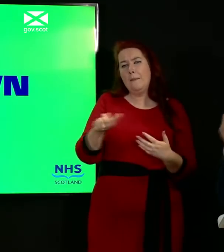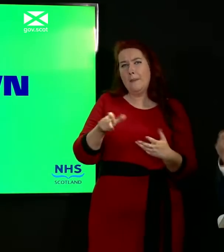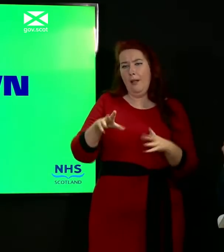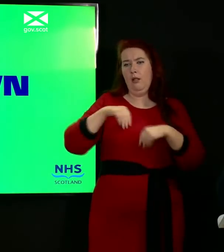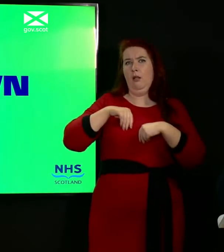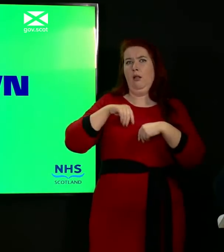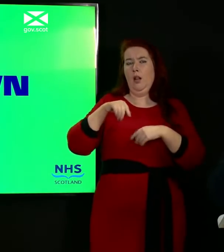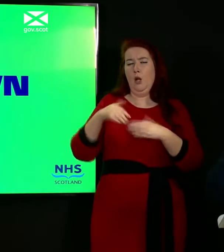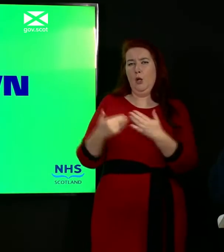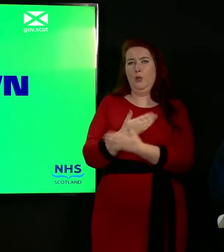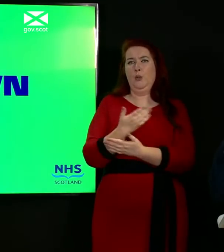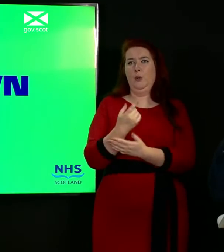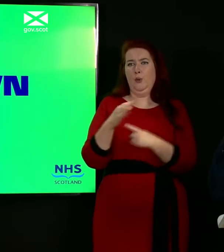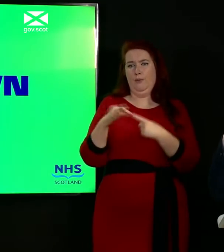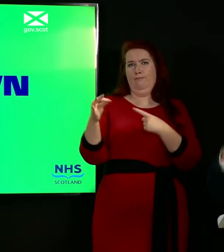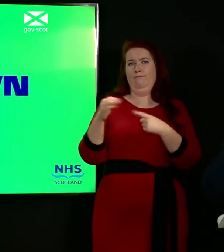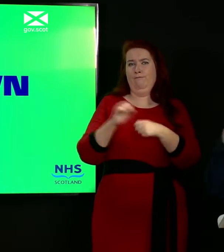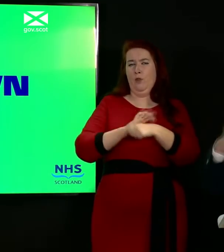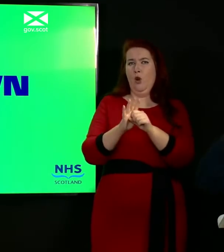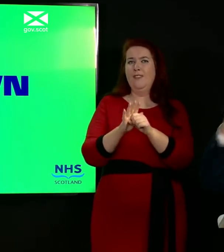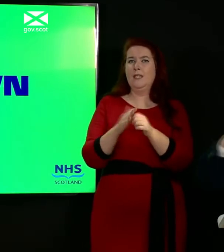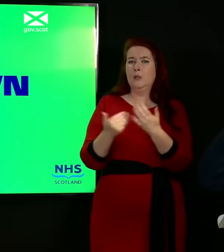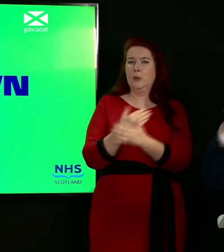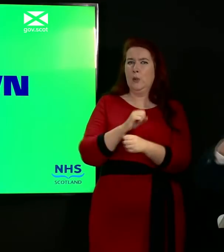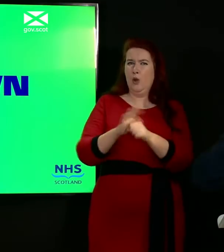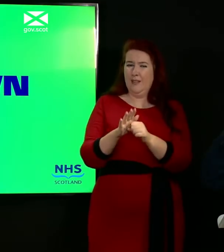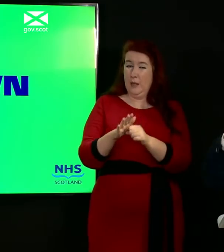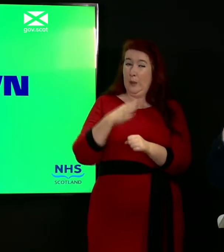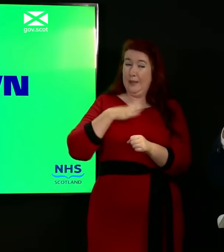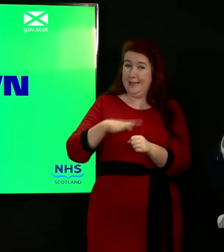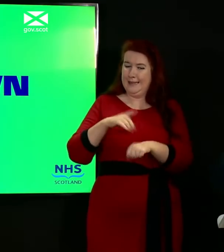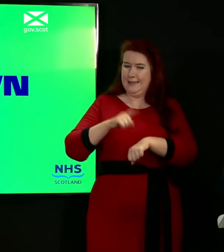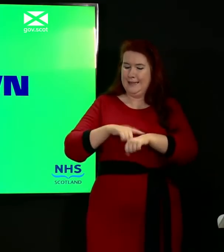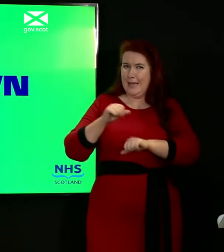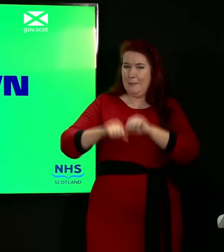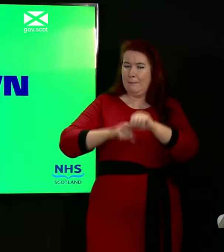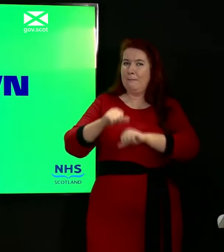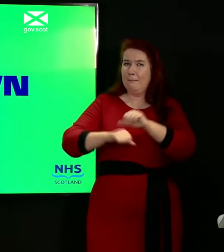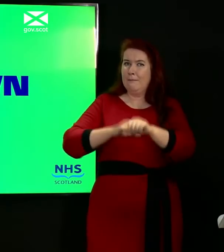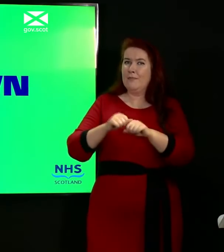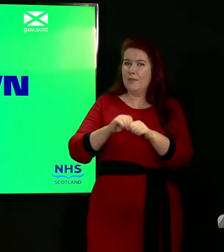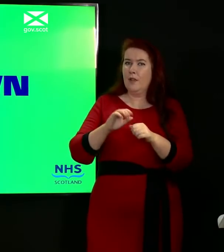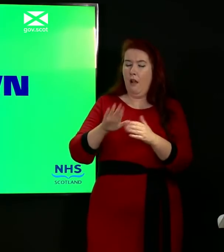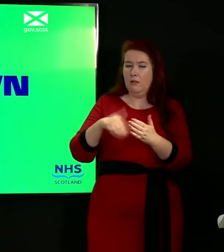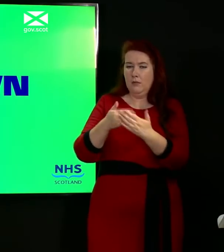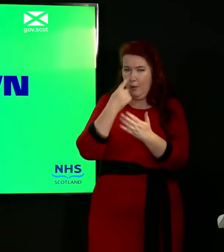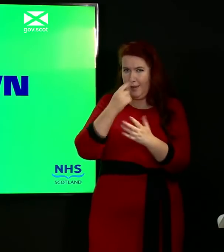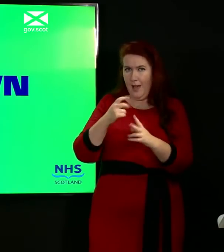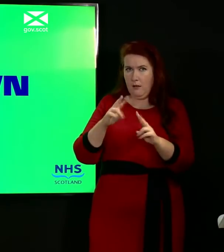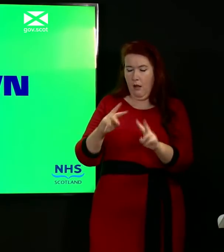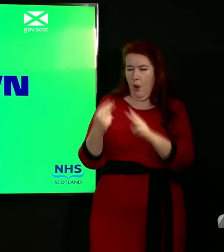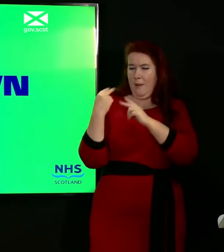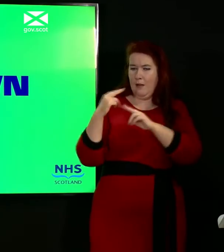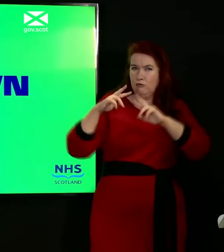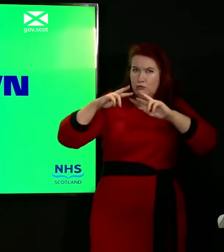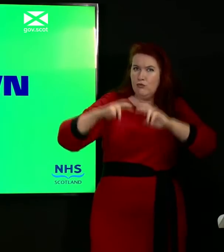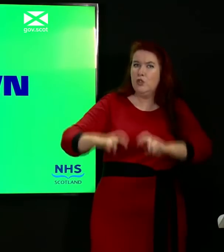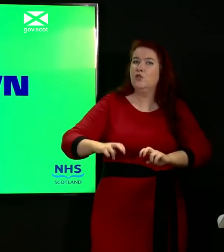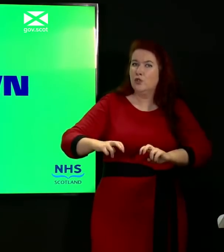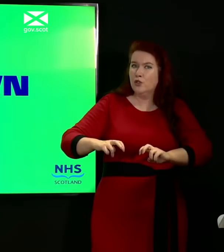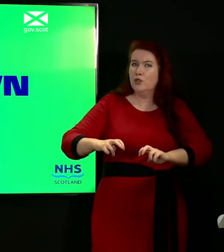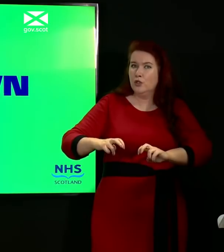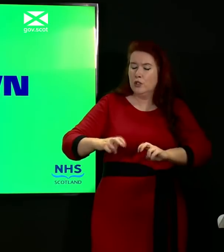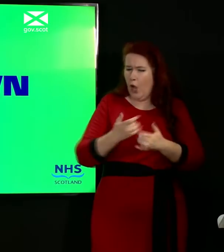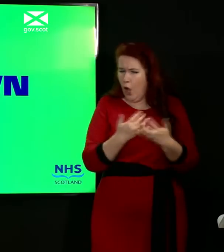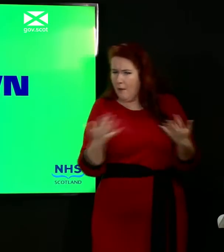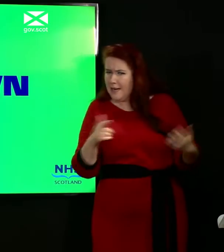And unfortunately, we kind of need that to work its way through so we can study the data. The researchers can look at the data, see how